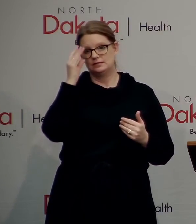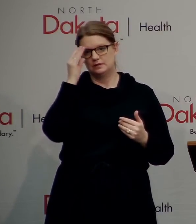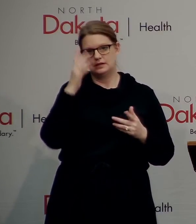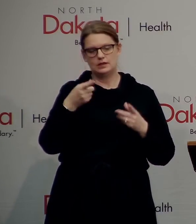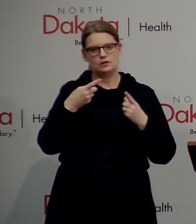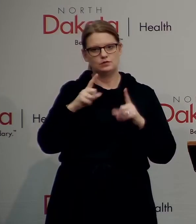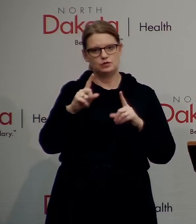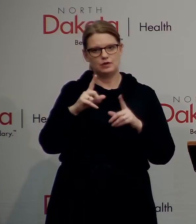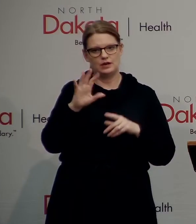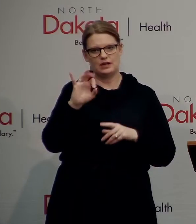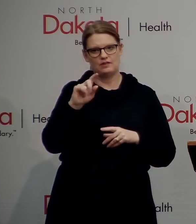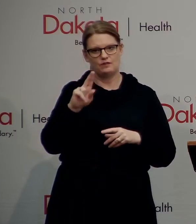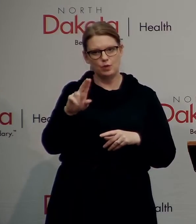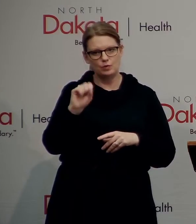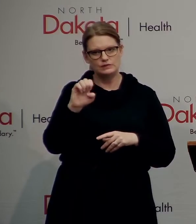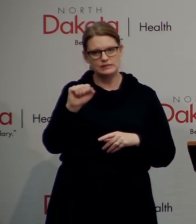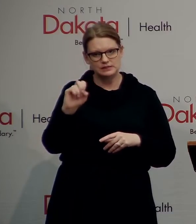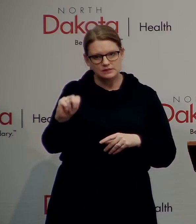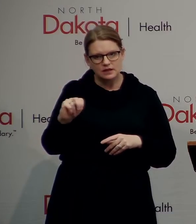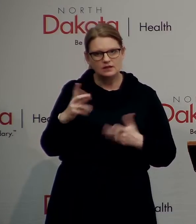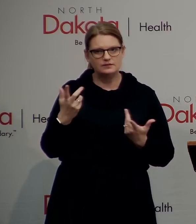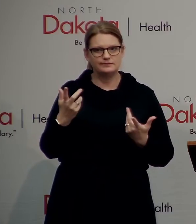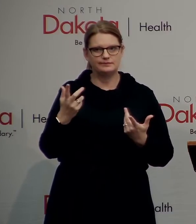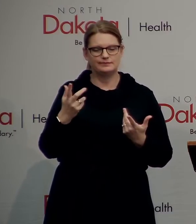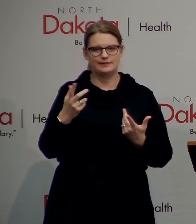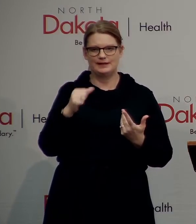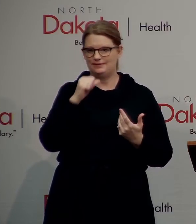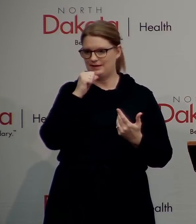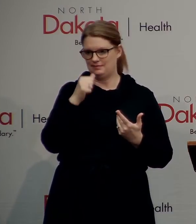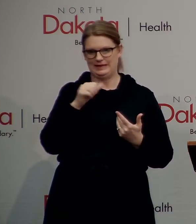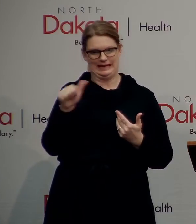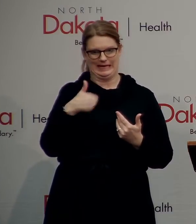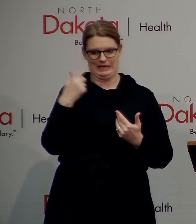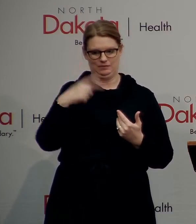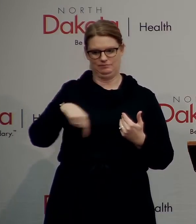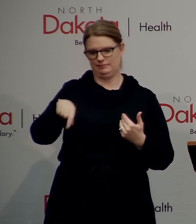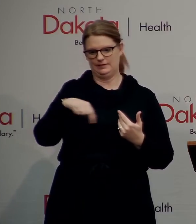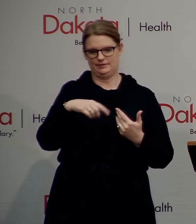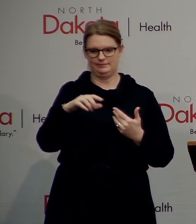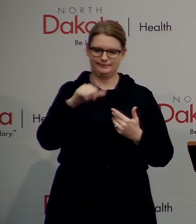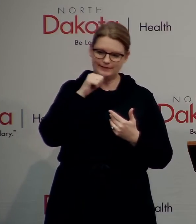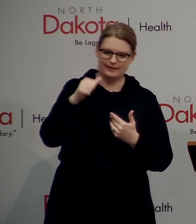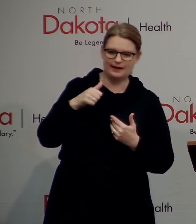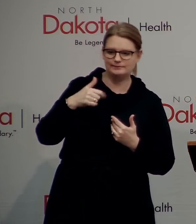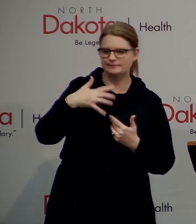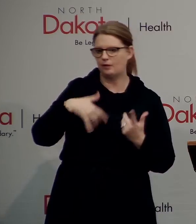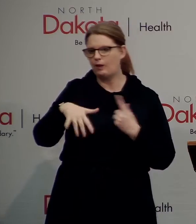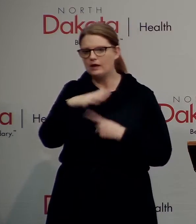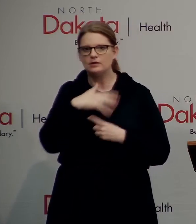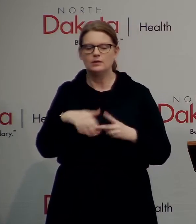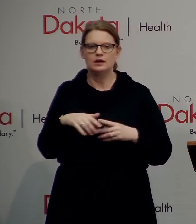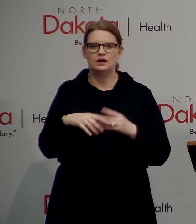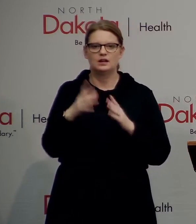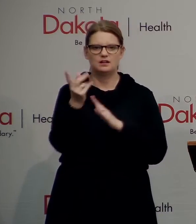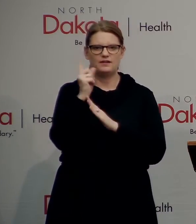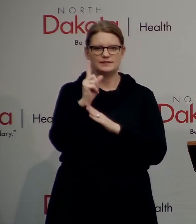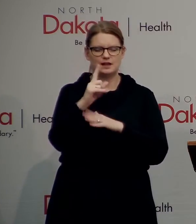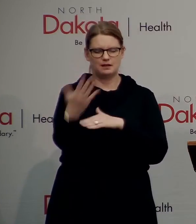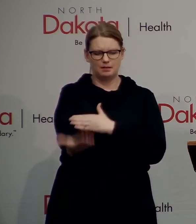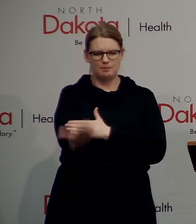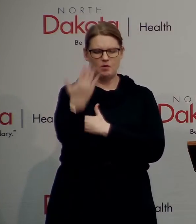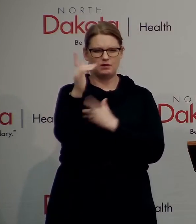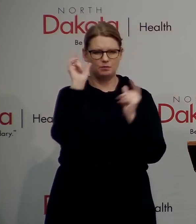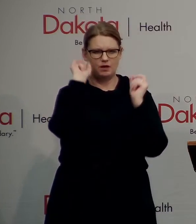season, let's say, you haven't been around anyone who's sick, but all of a sudden you wake up, you've got those body aches, you